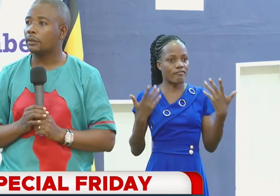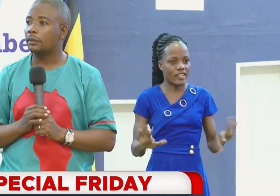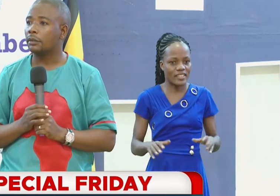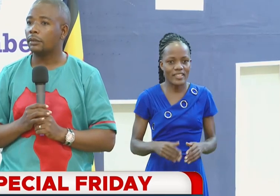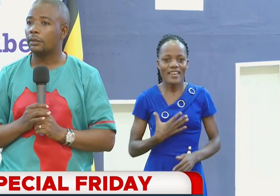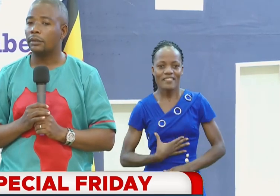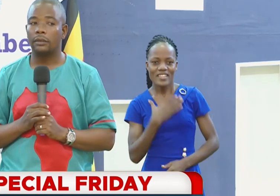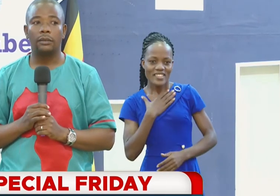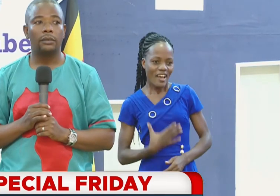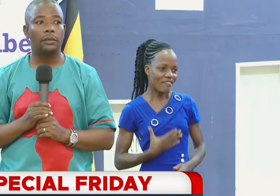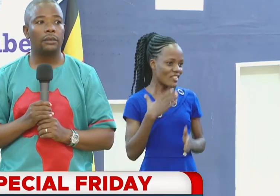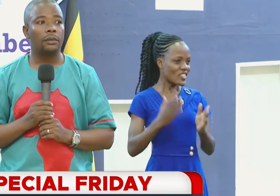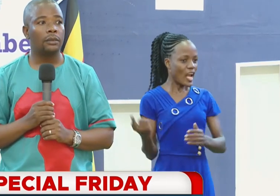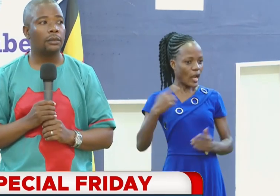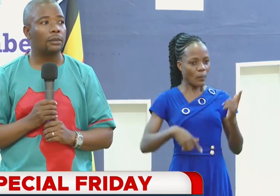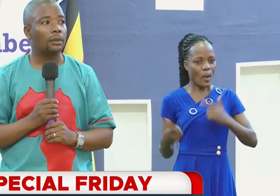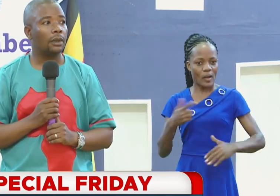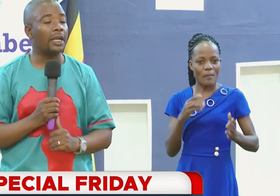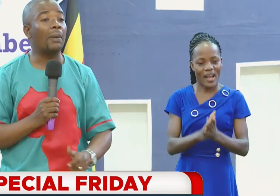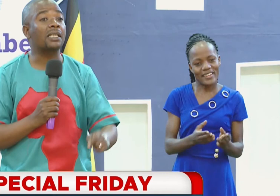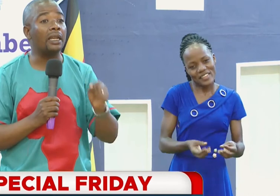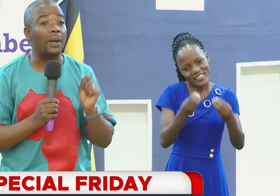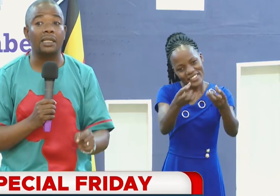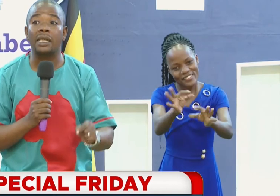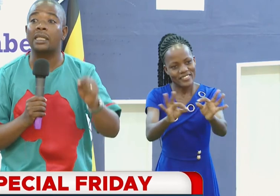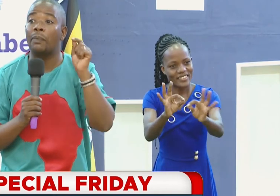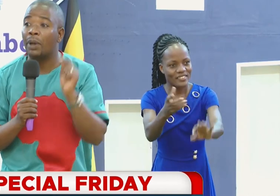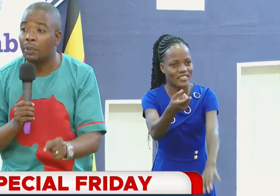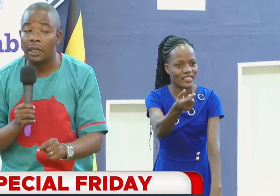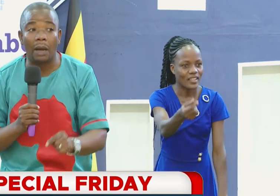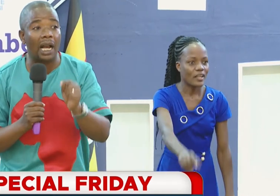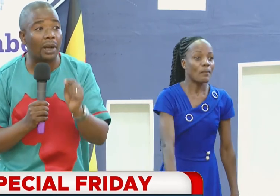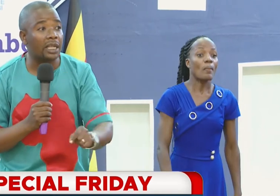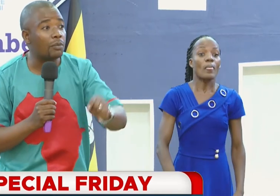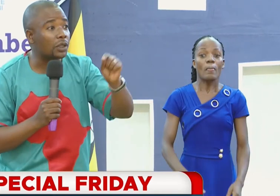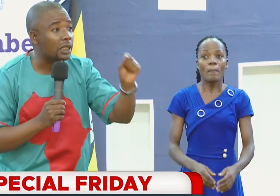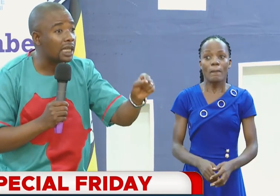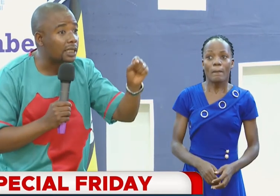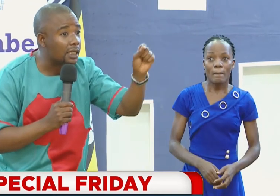he comes to earth, those who come to see him come with gifts. The mother gives. In